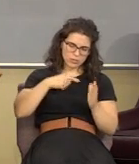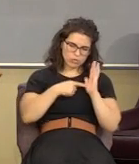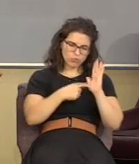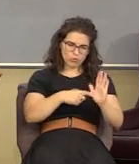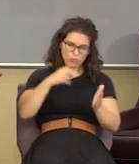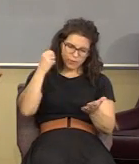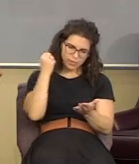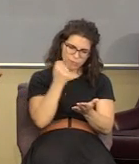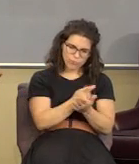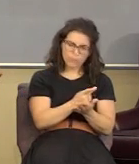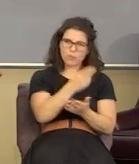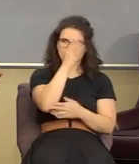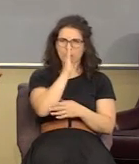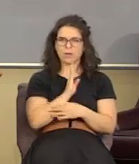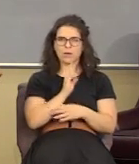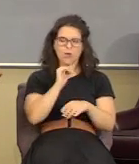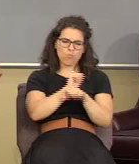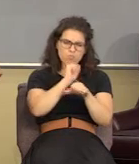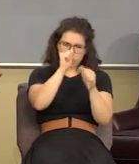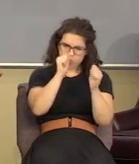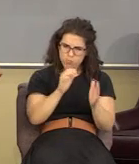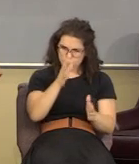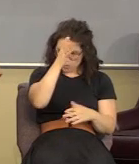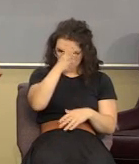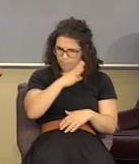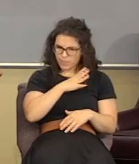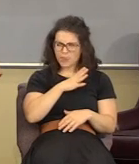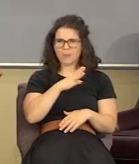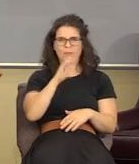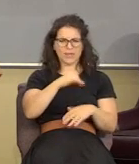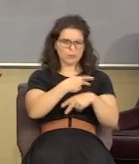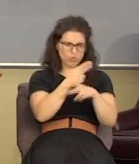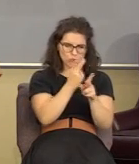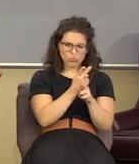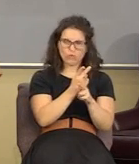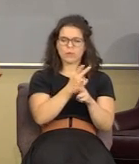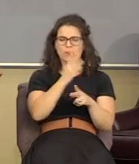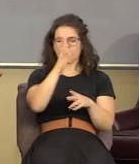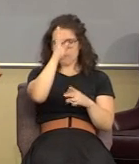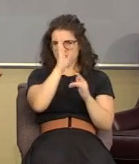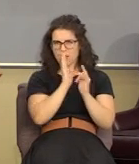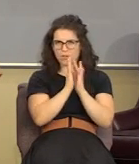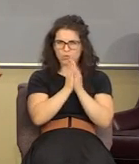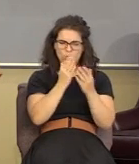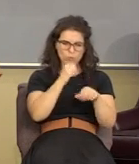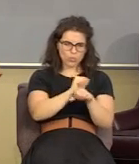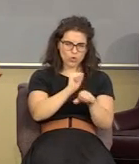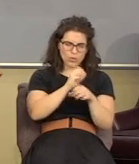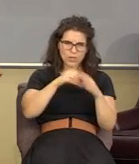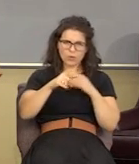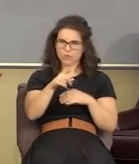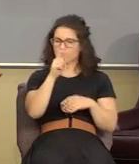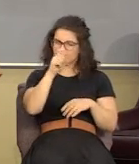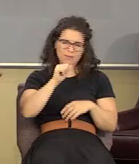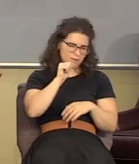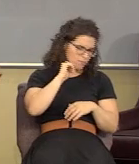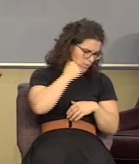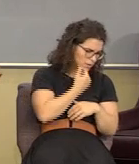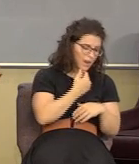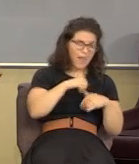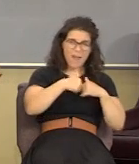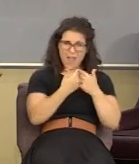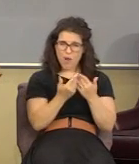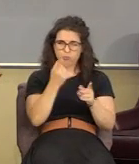goal. Have His approval. A workman, that's what's produced by God's Word working in you, that needs not to be ashamed, and the key to doing it is